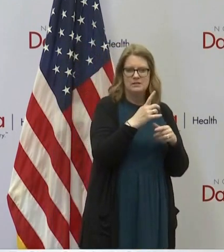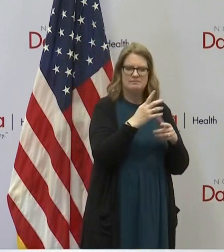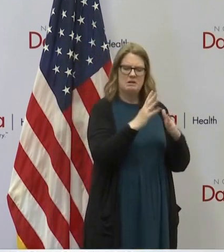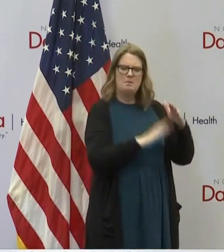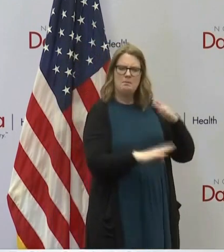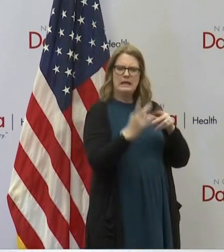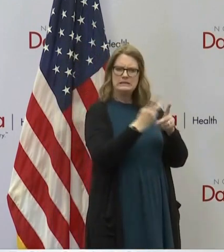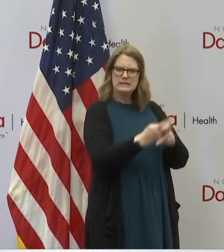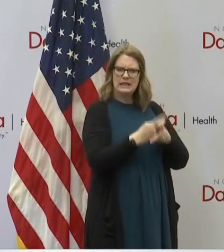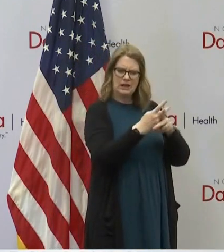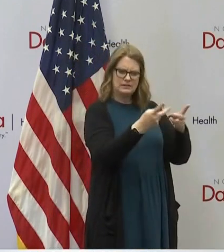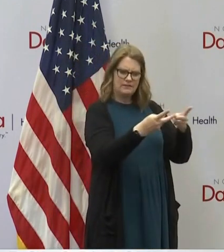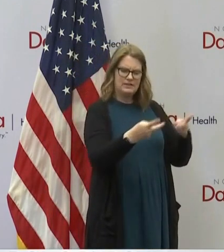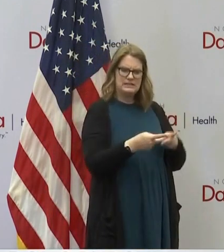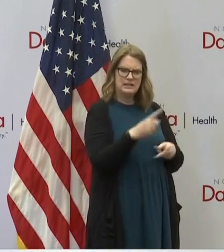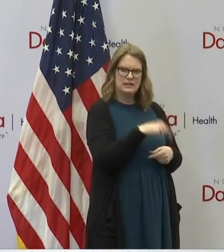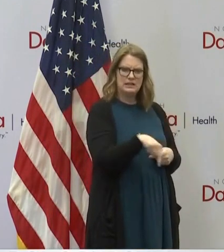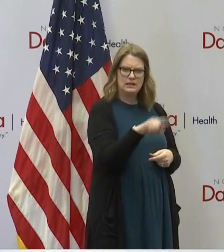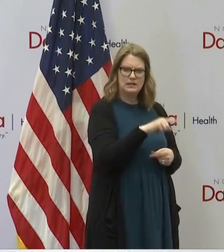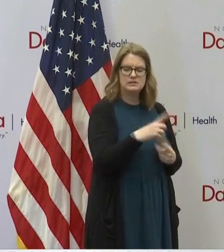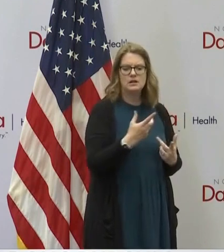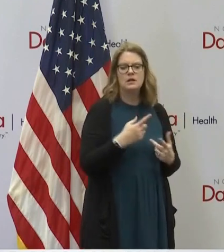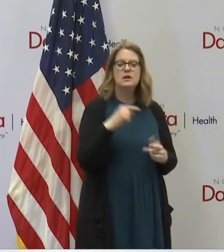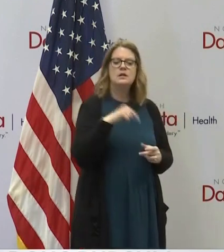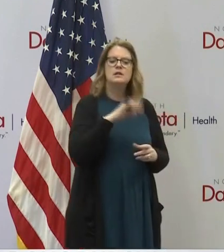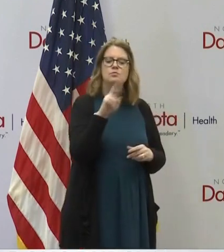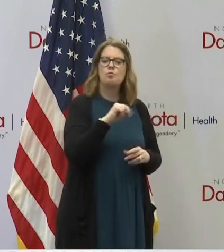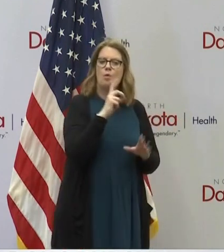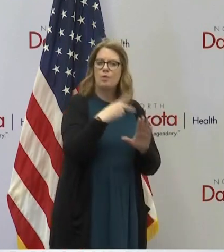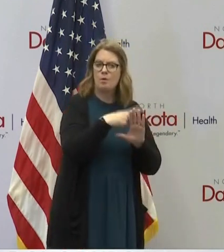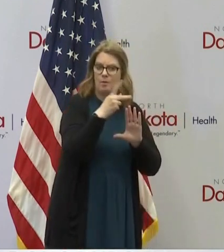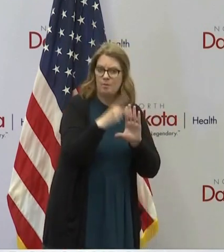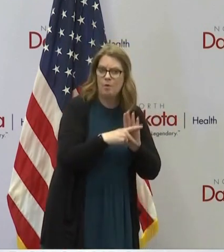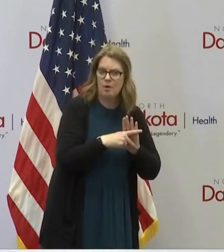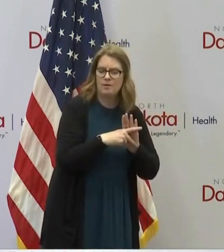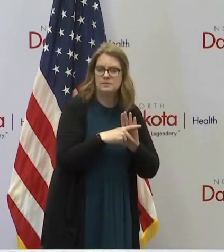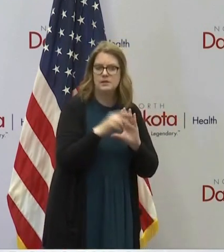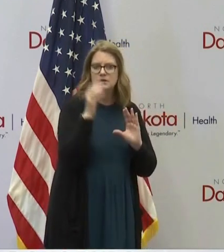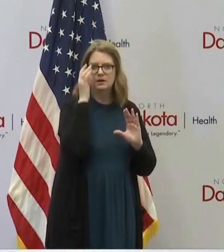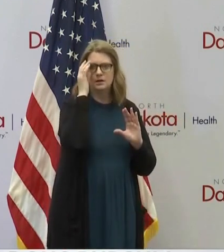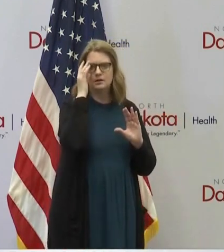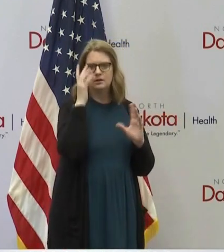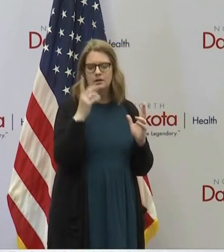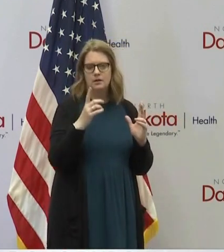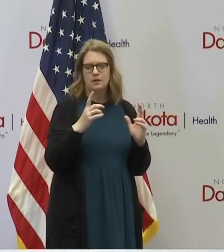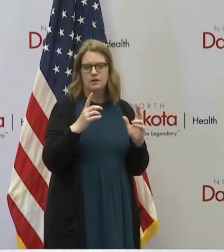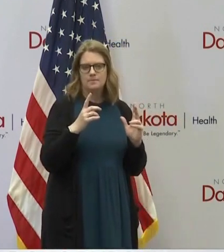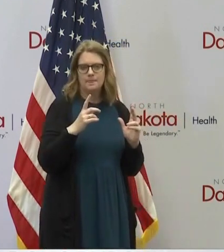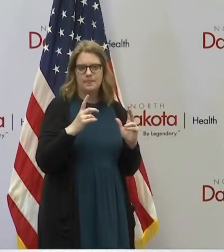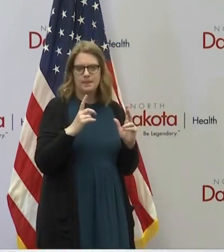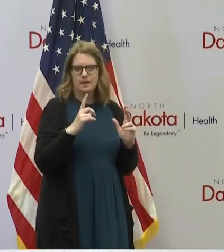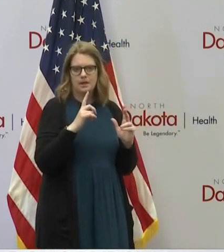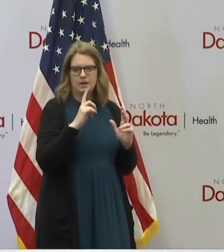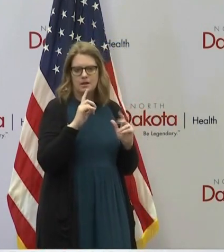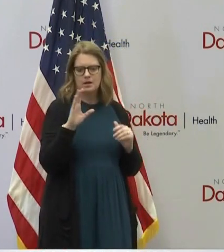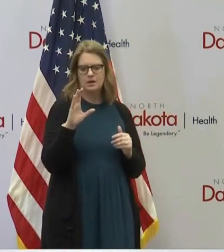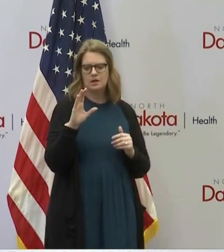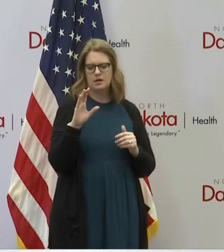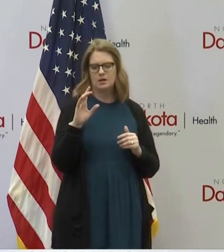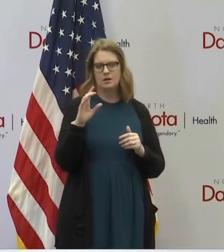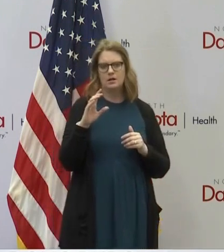facilities. Because these were North Dakota programs, when we had the great work done by our